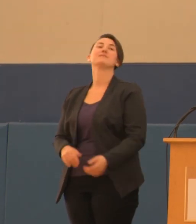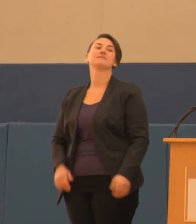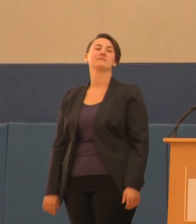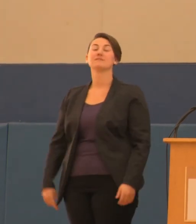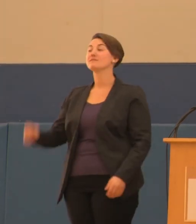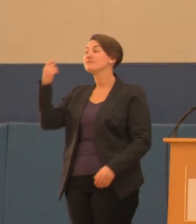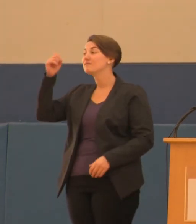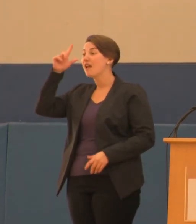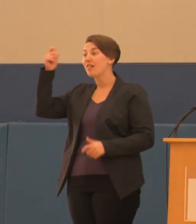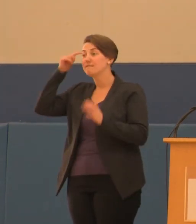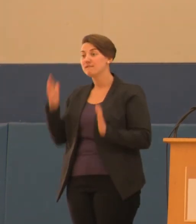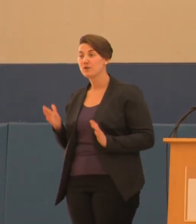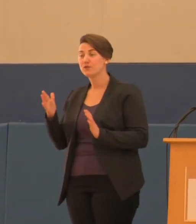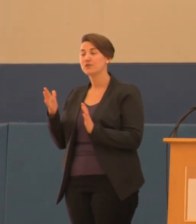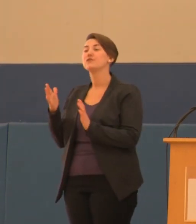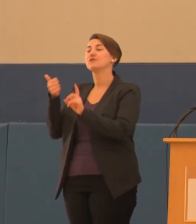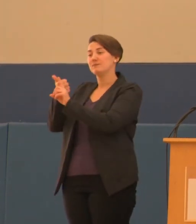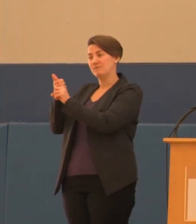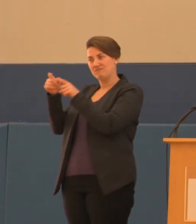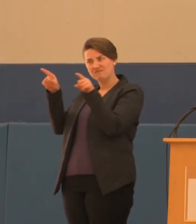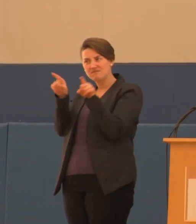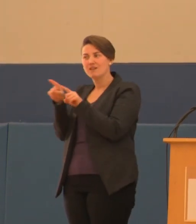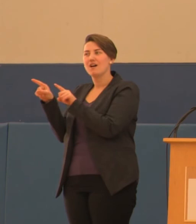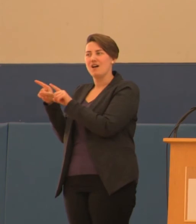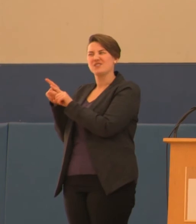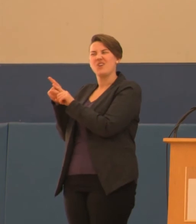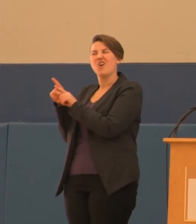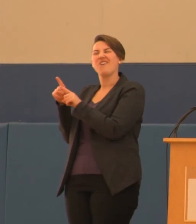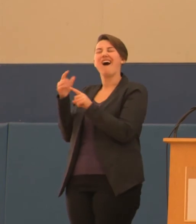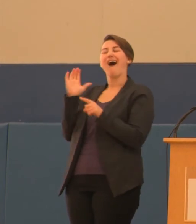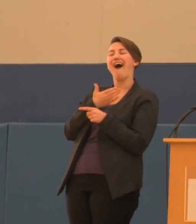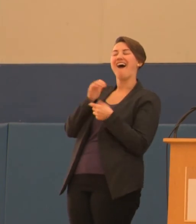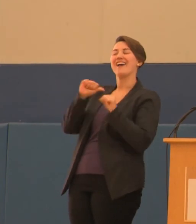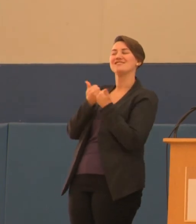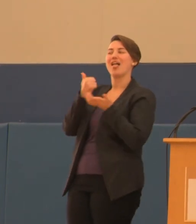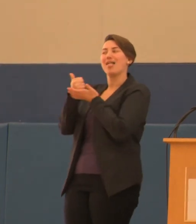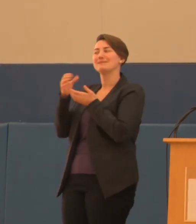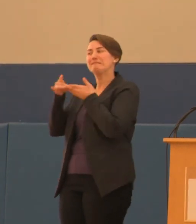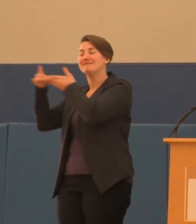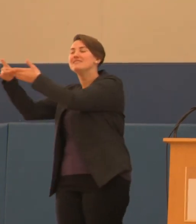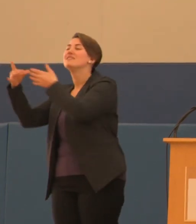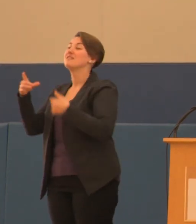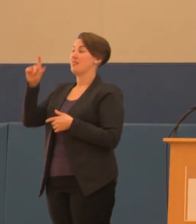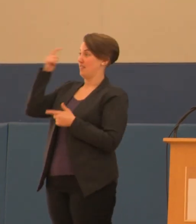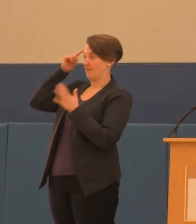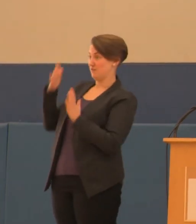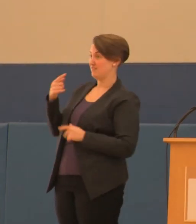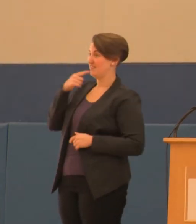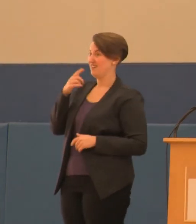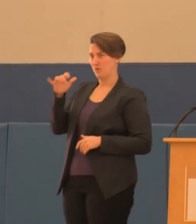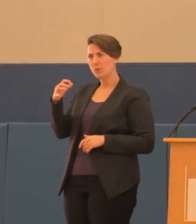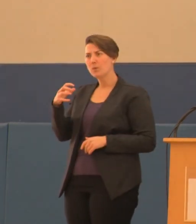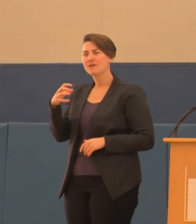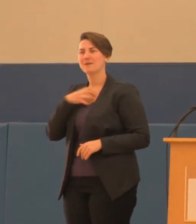The governor has also, with obviously our agency pushing changes in this law, has said that complainants now can